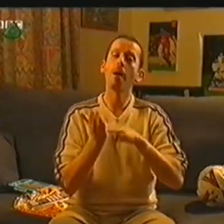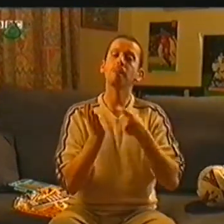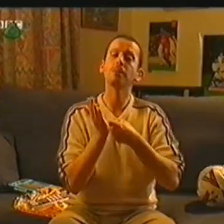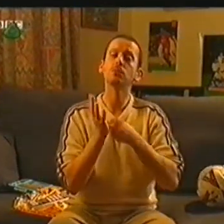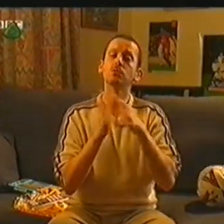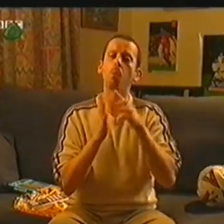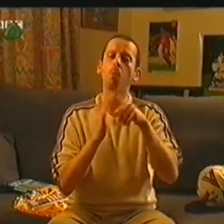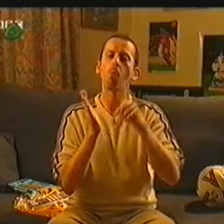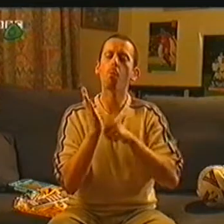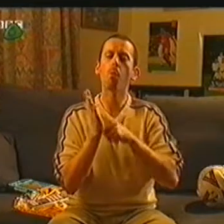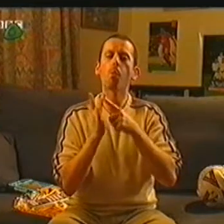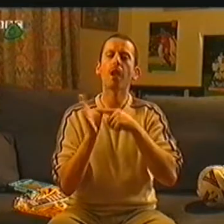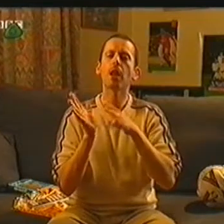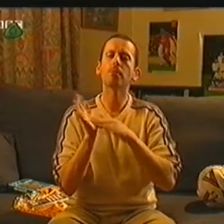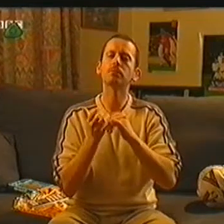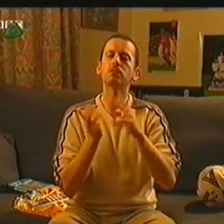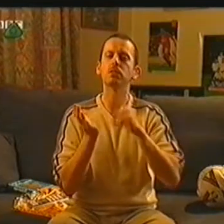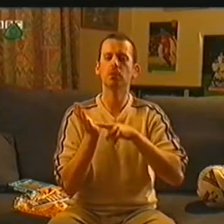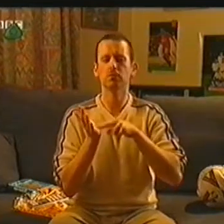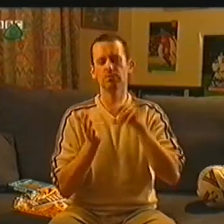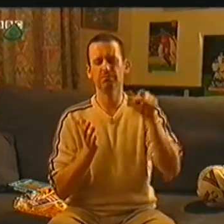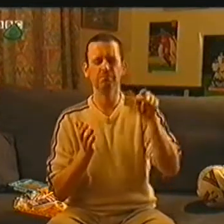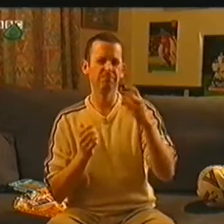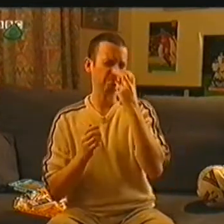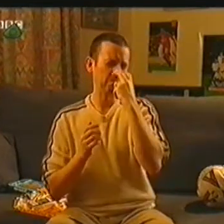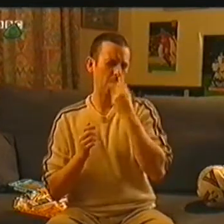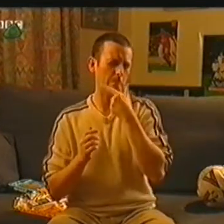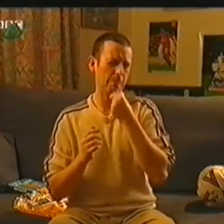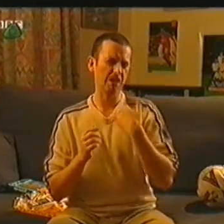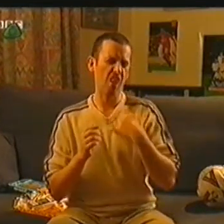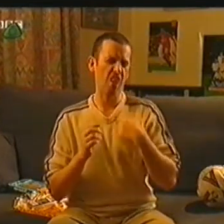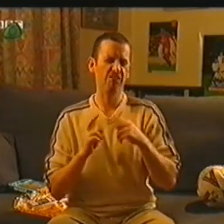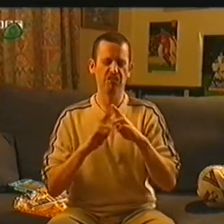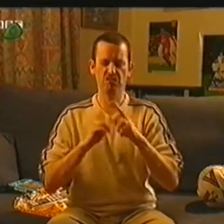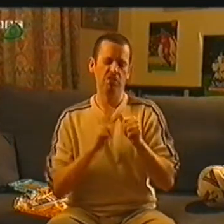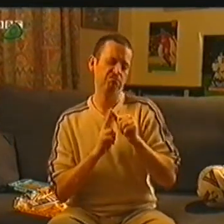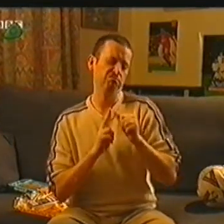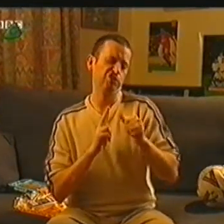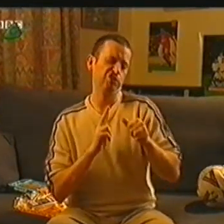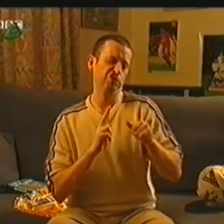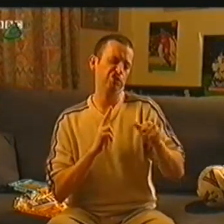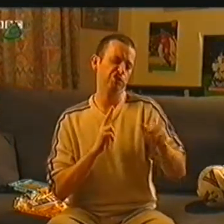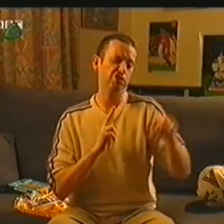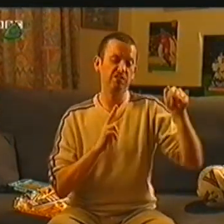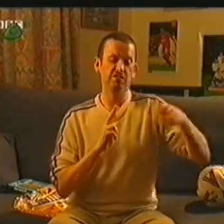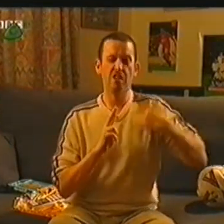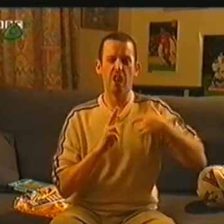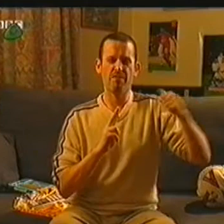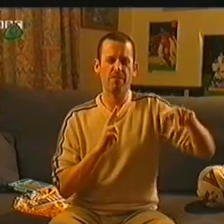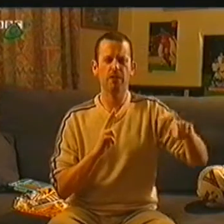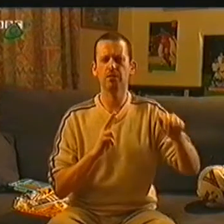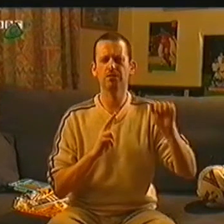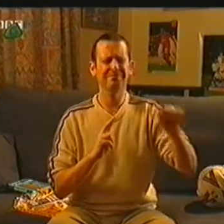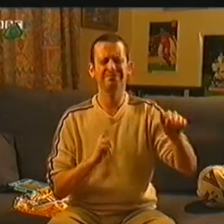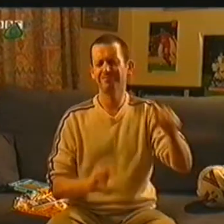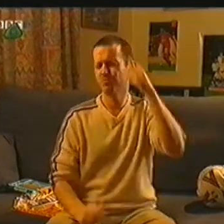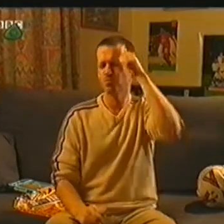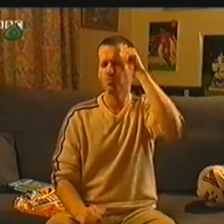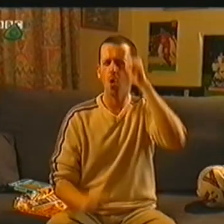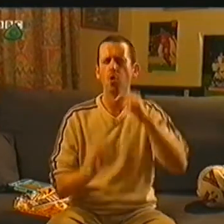It was Mr. Williamson, an elderly man who lived a few doors away. He'd lived here for years and was a good friend of Josh's